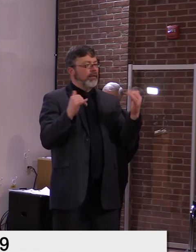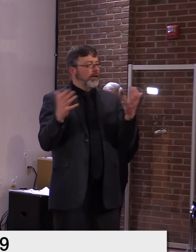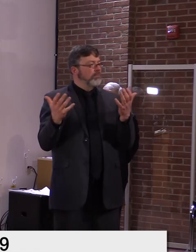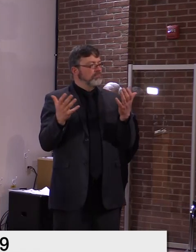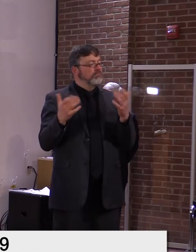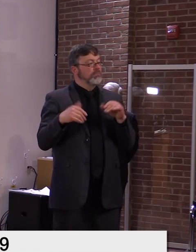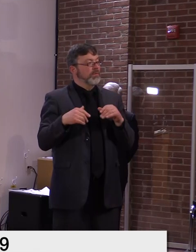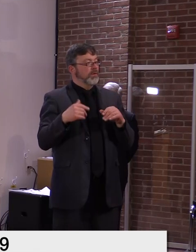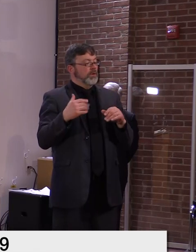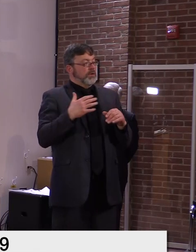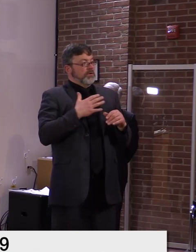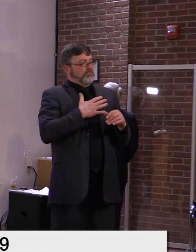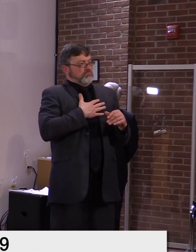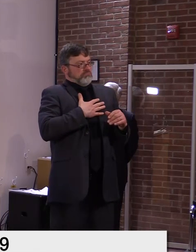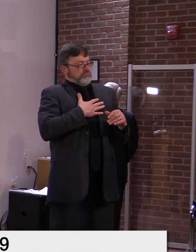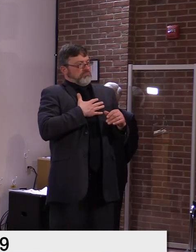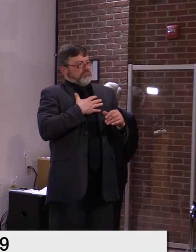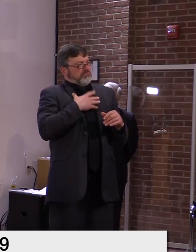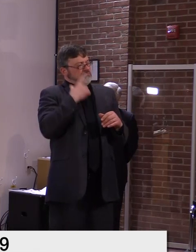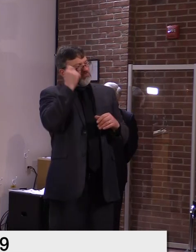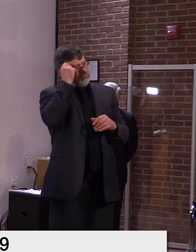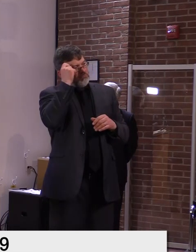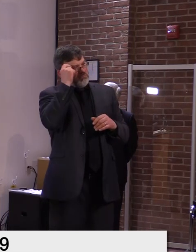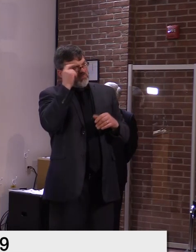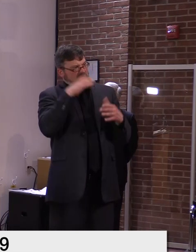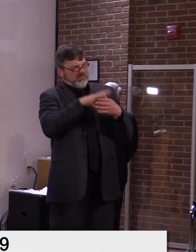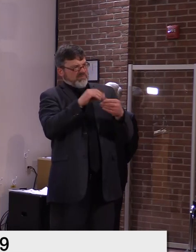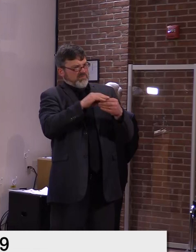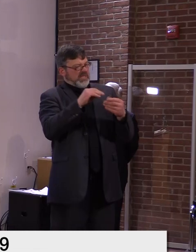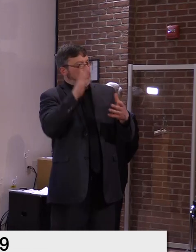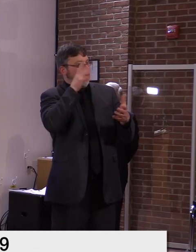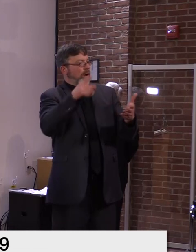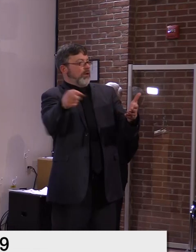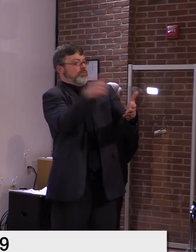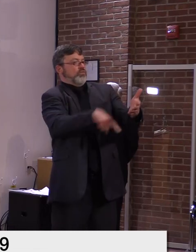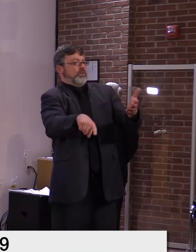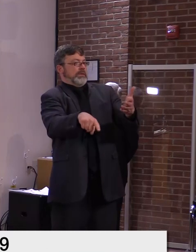in probably a week or two when we have that new survey data.